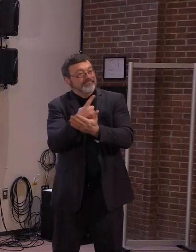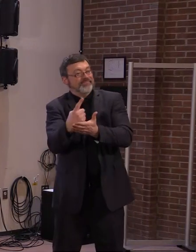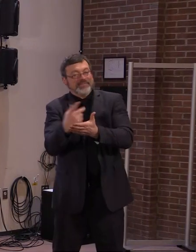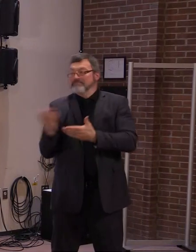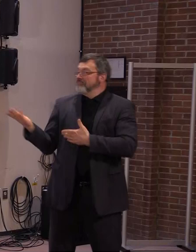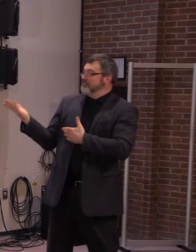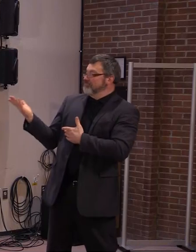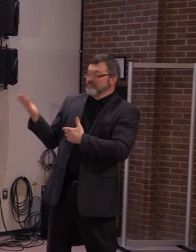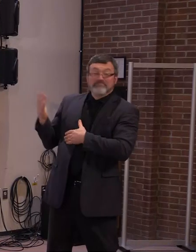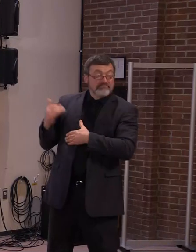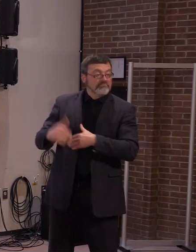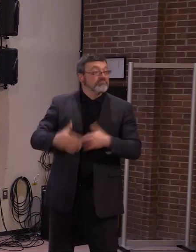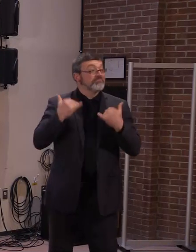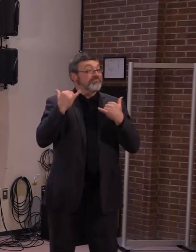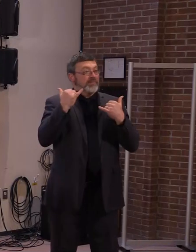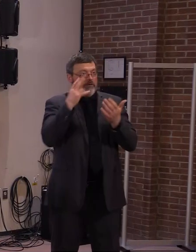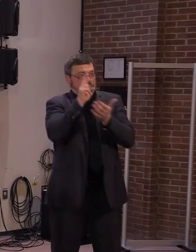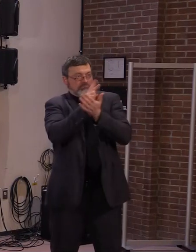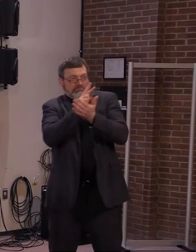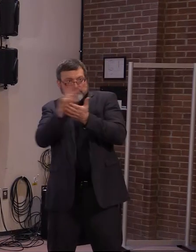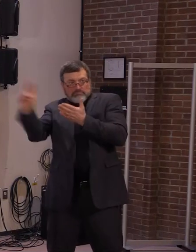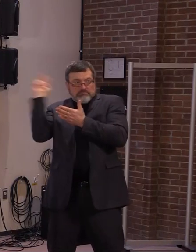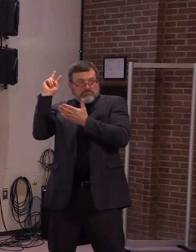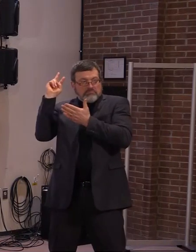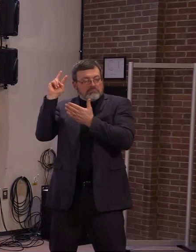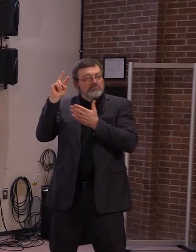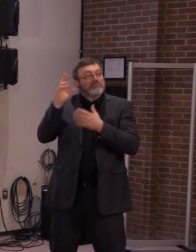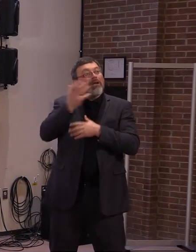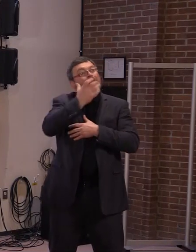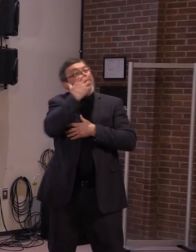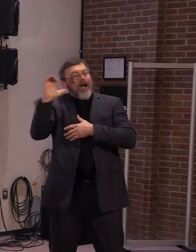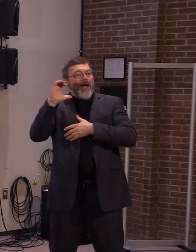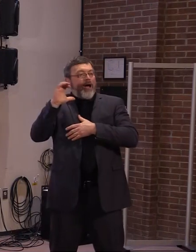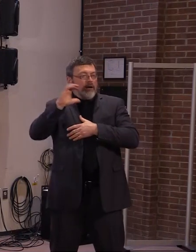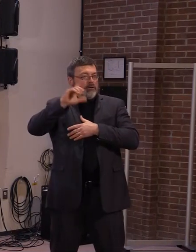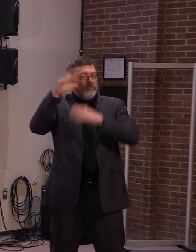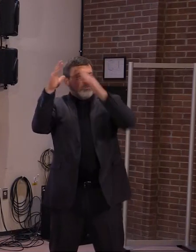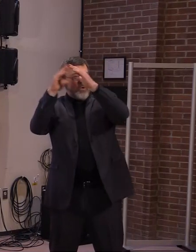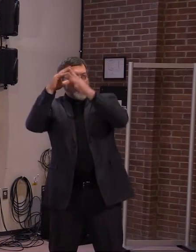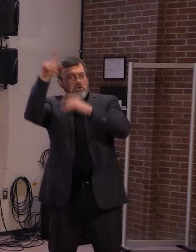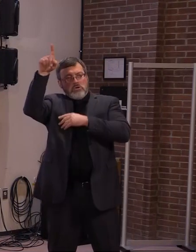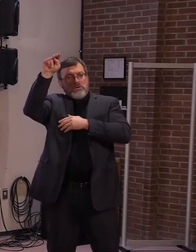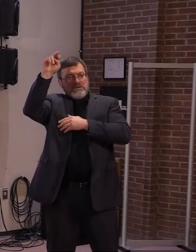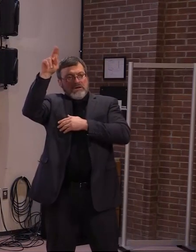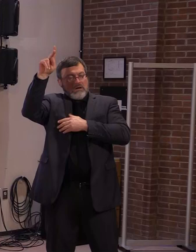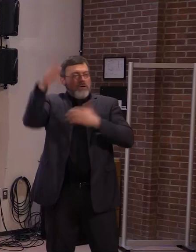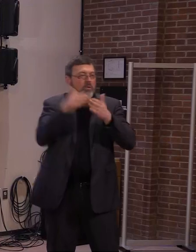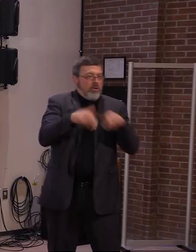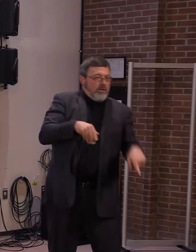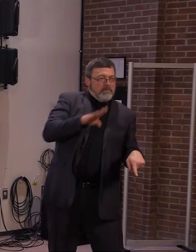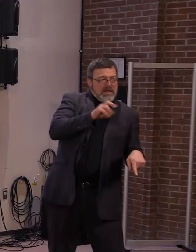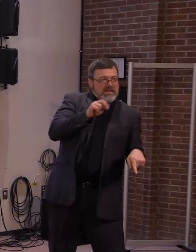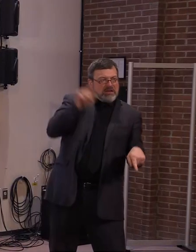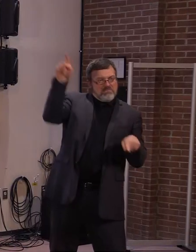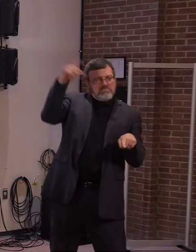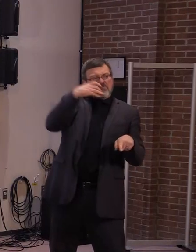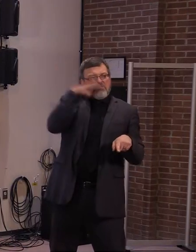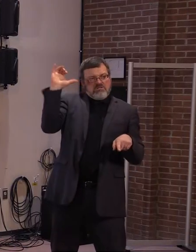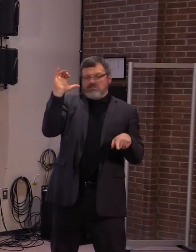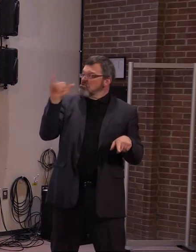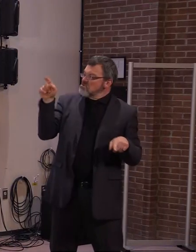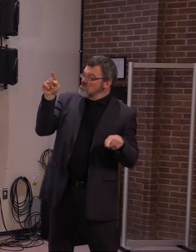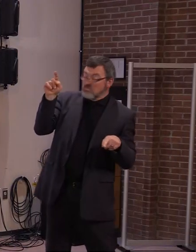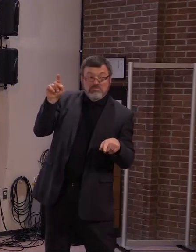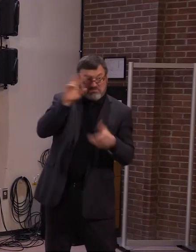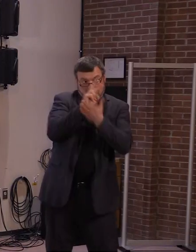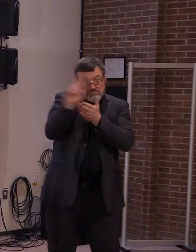are elevated, up 13 out of 14 counties this week. But a couple of points of emphasis here, particularly in Bennington County, where